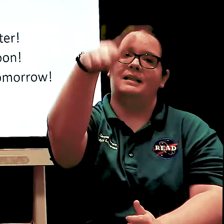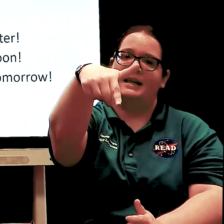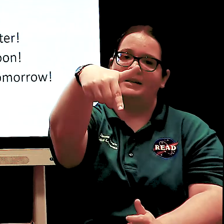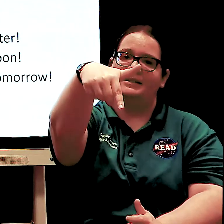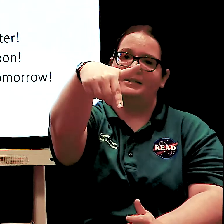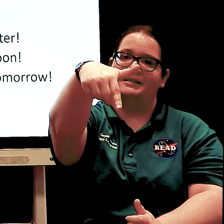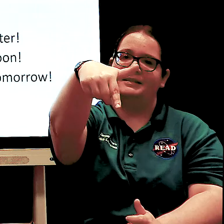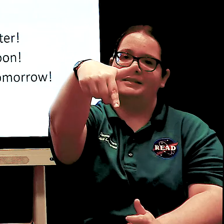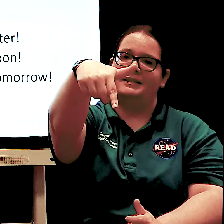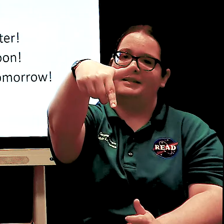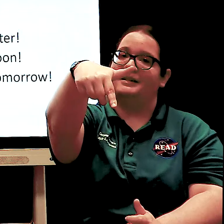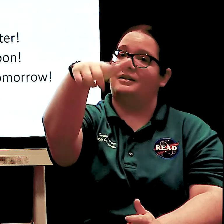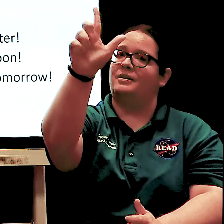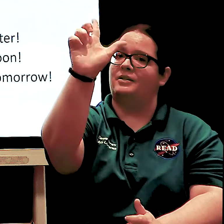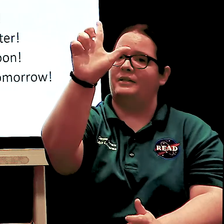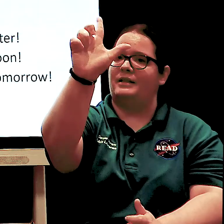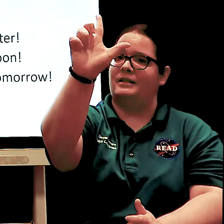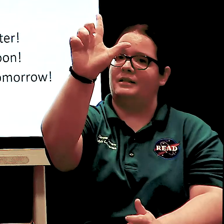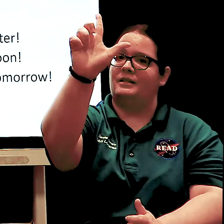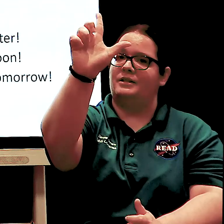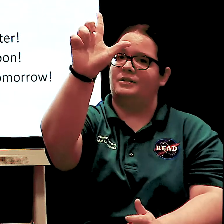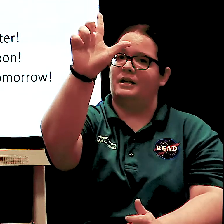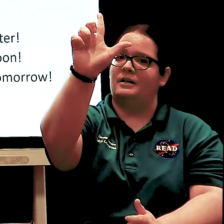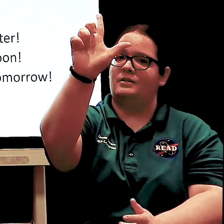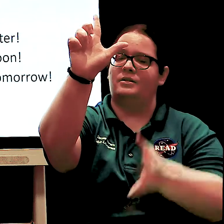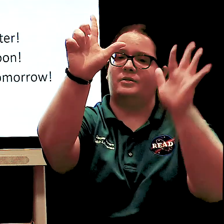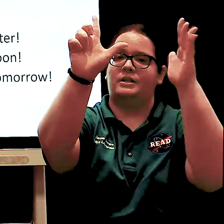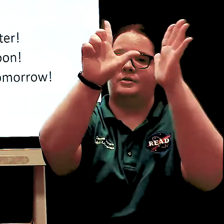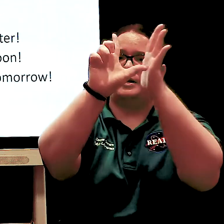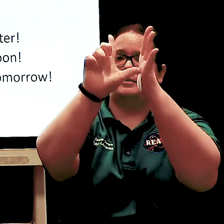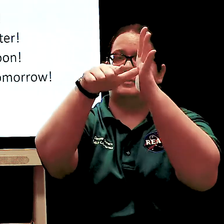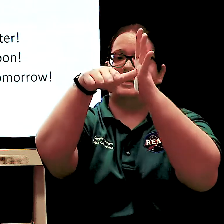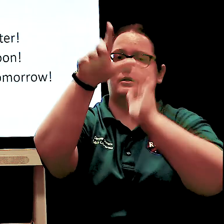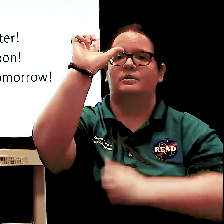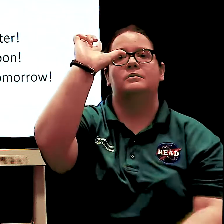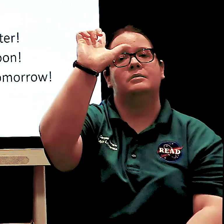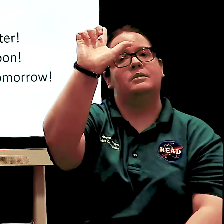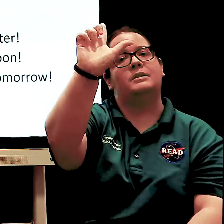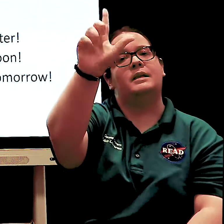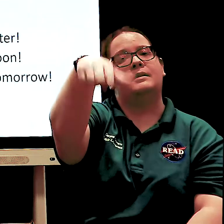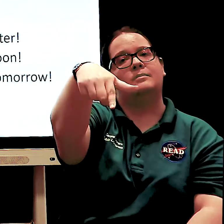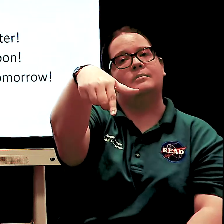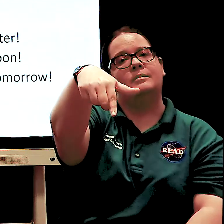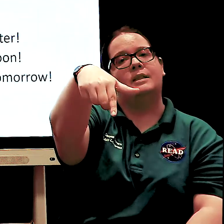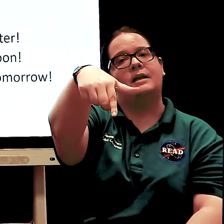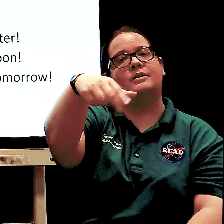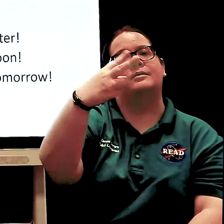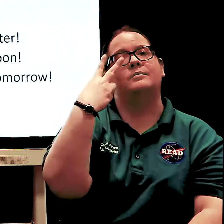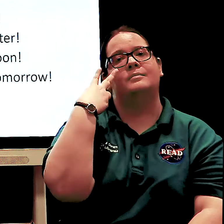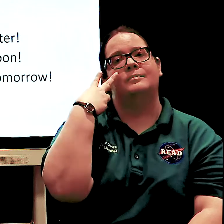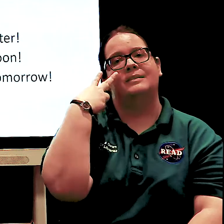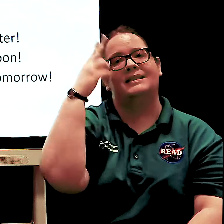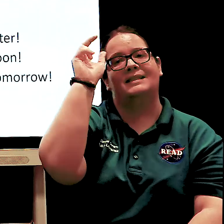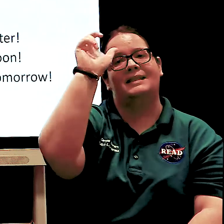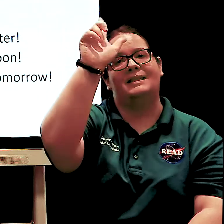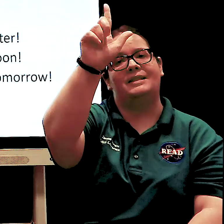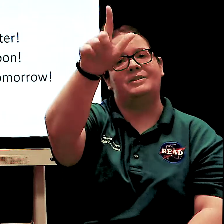later. And all you need is your L. You don't need your palm up here. You just say, later. See you